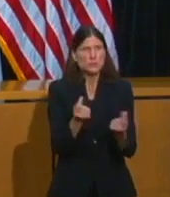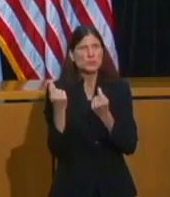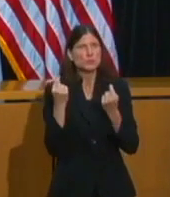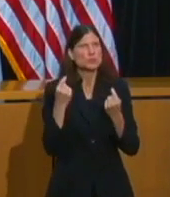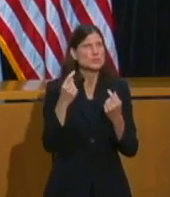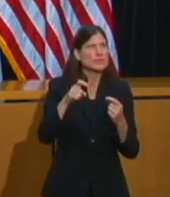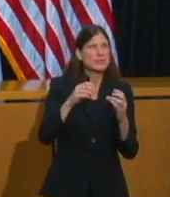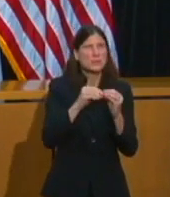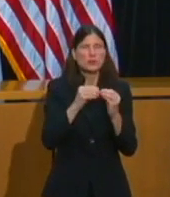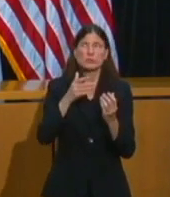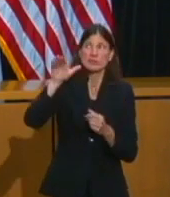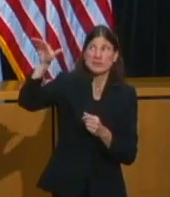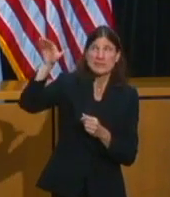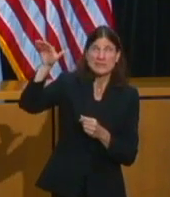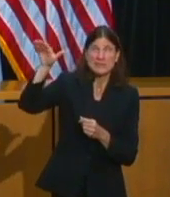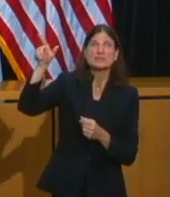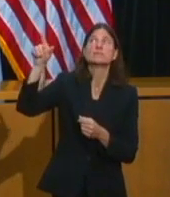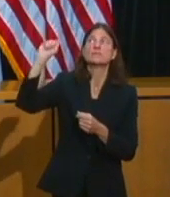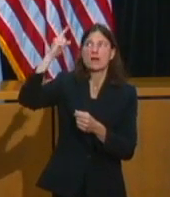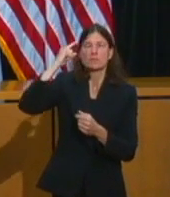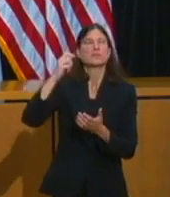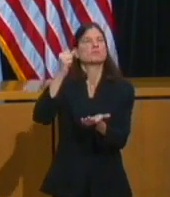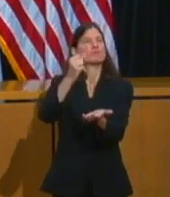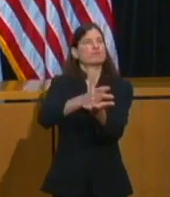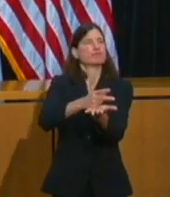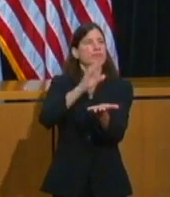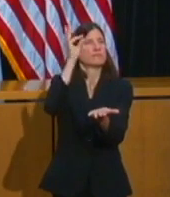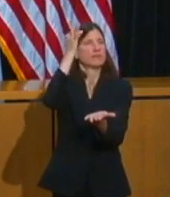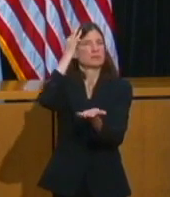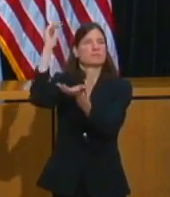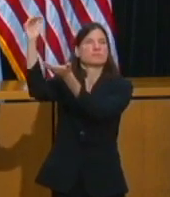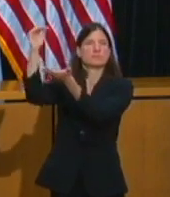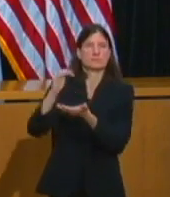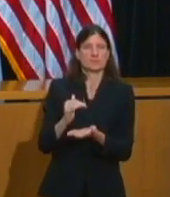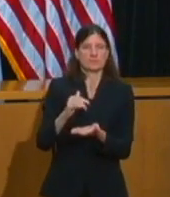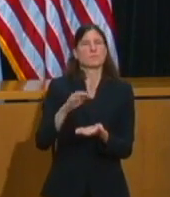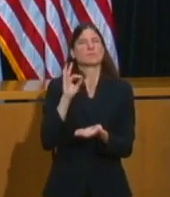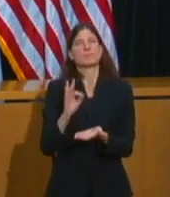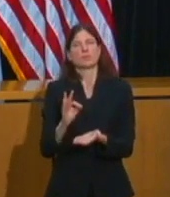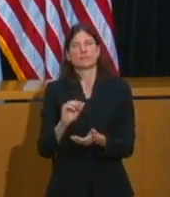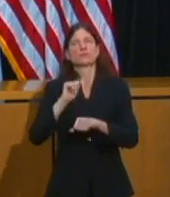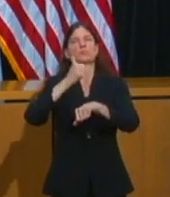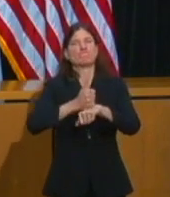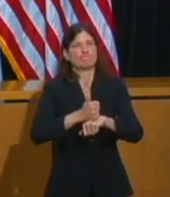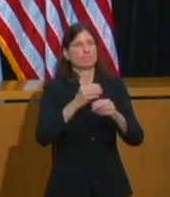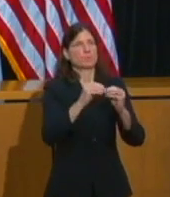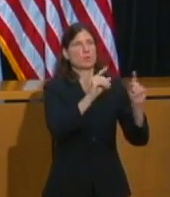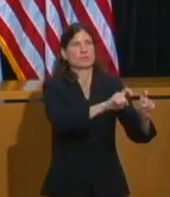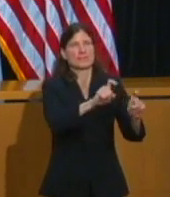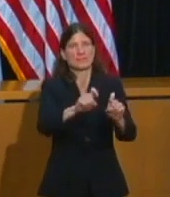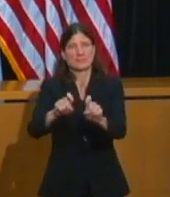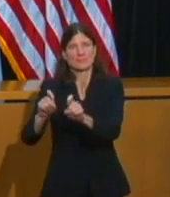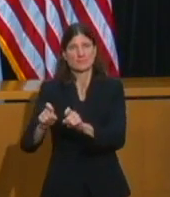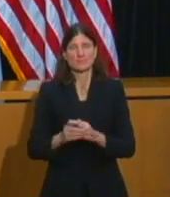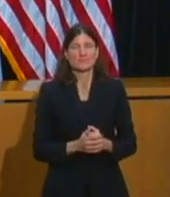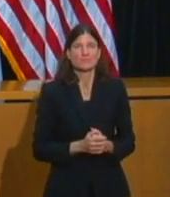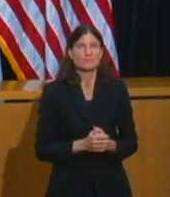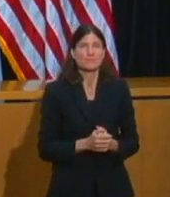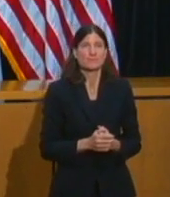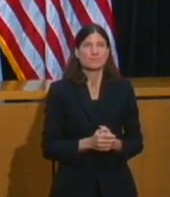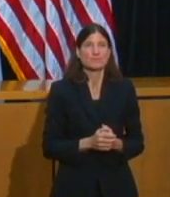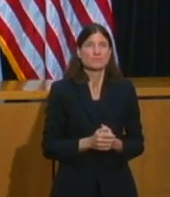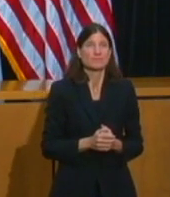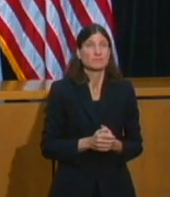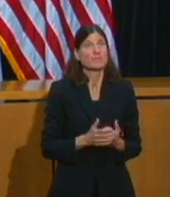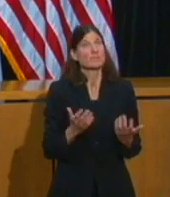more funding available for testing and tracing so that we can fight this virus with every tool and resource and prevent it from spreading into